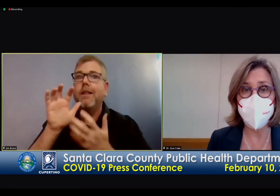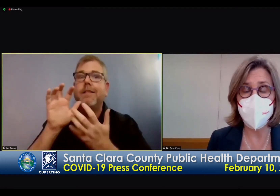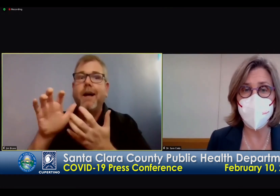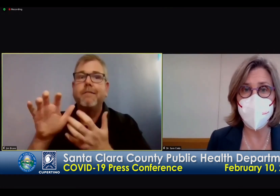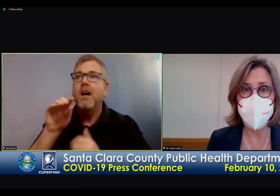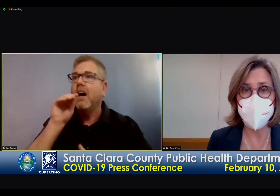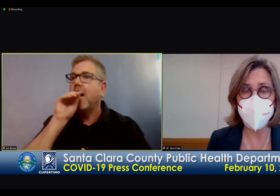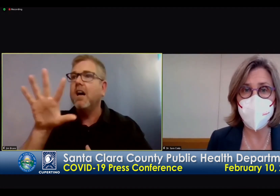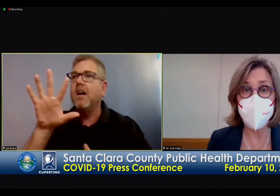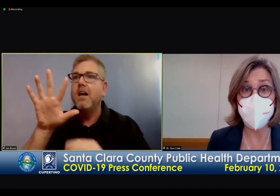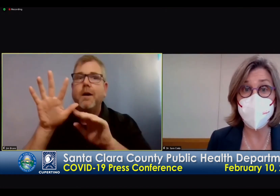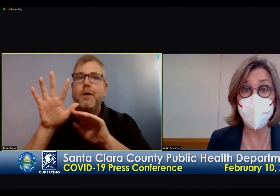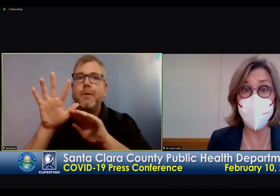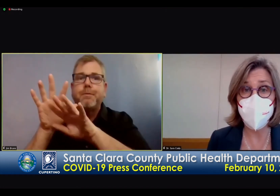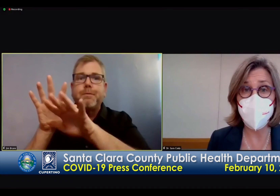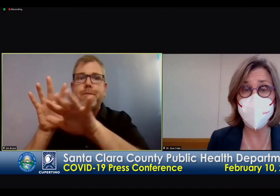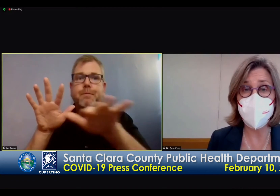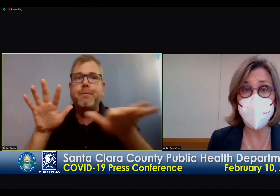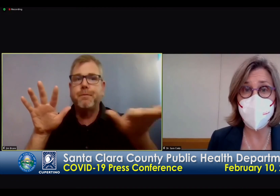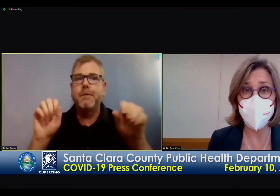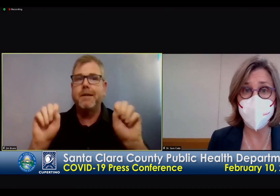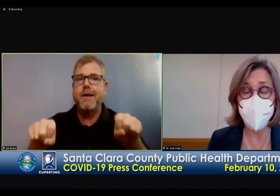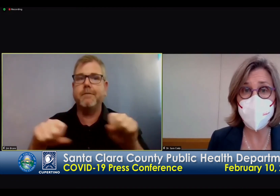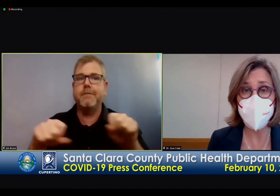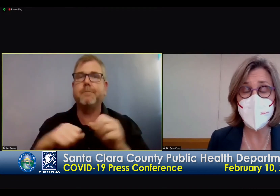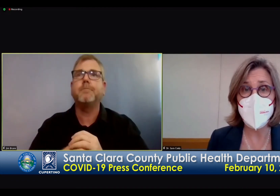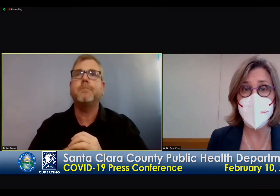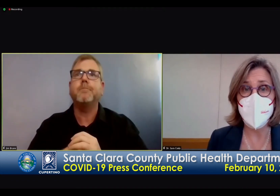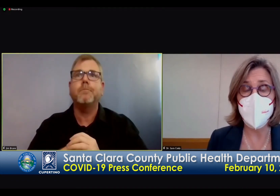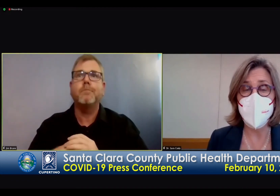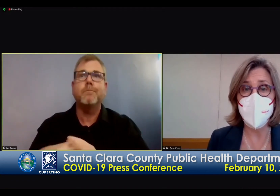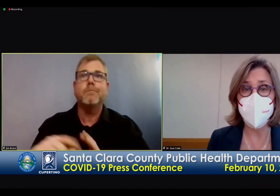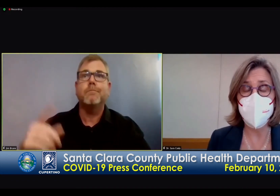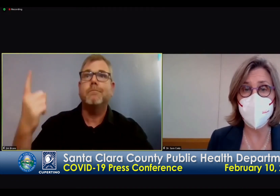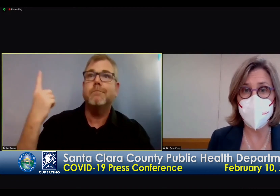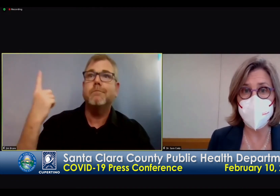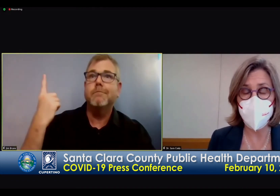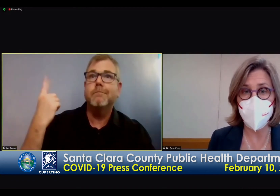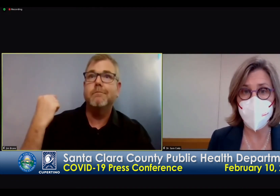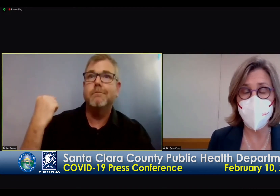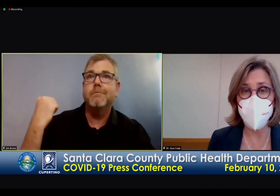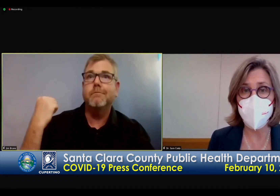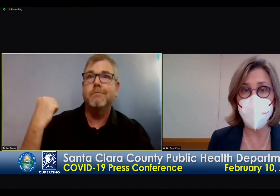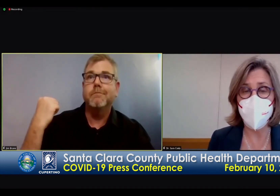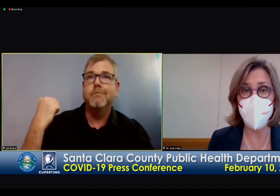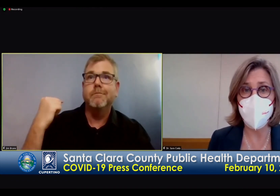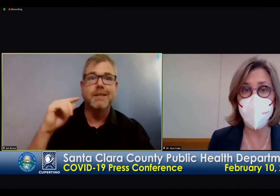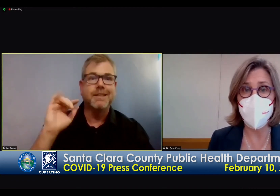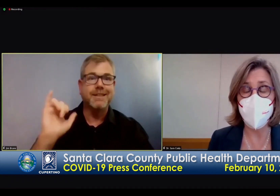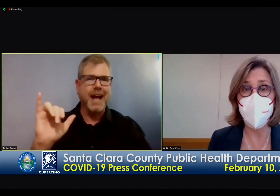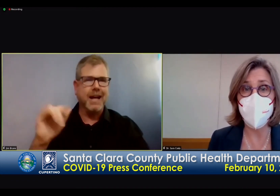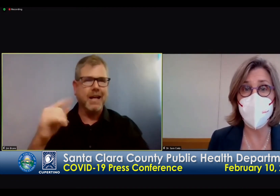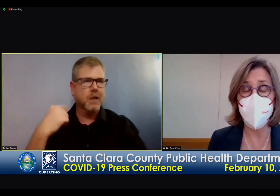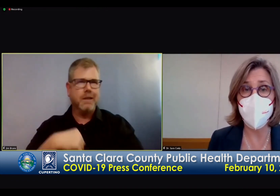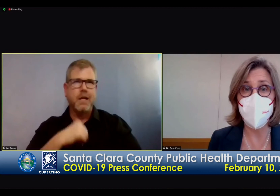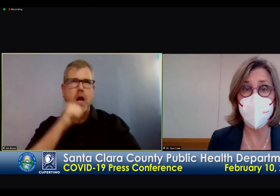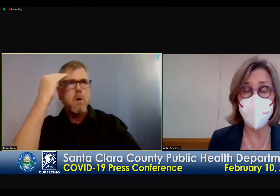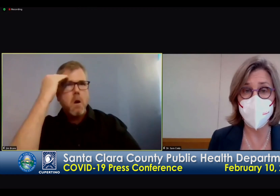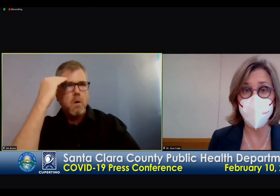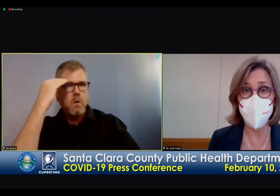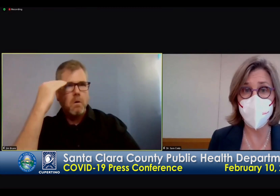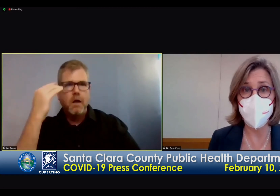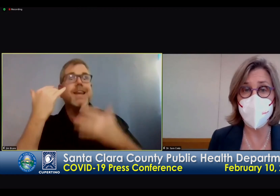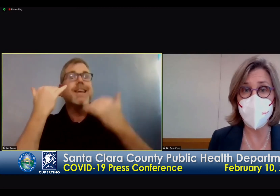what steps we need to take. I think the biggest challenge is to ensure that everyone